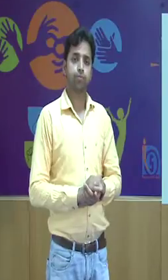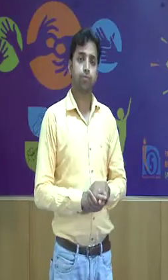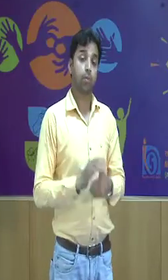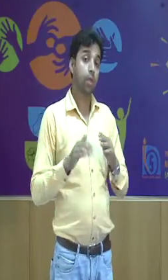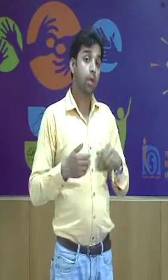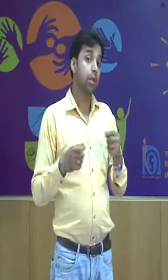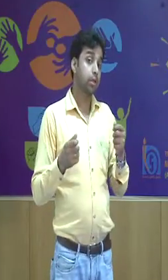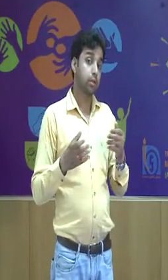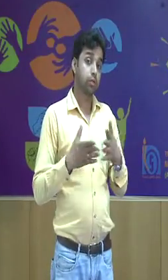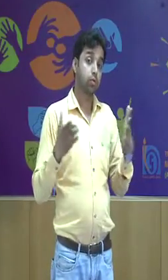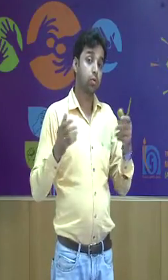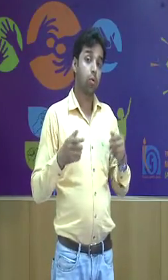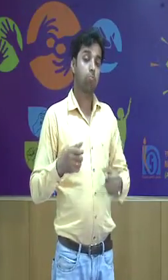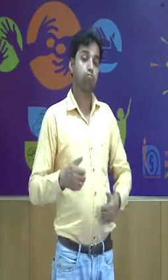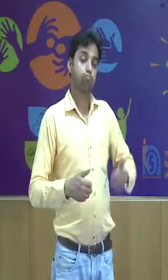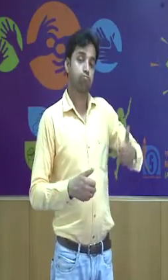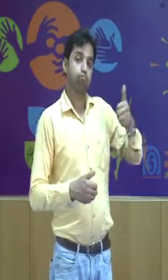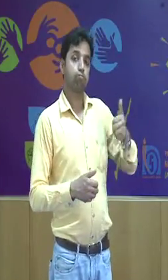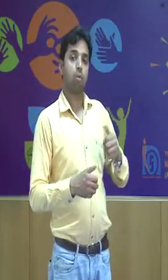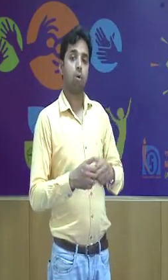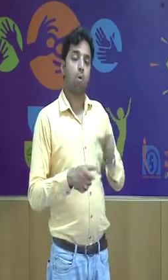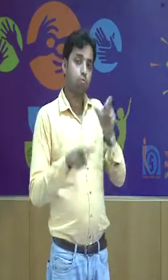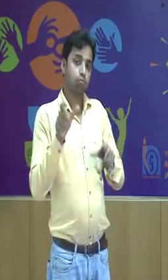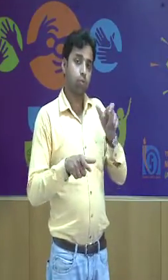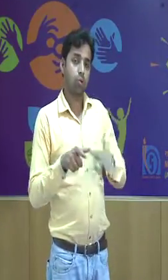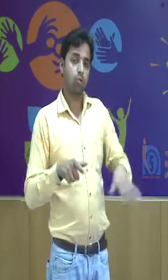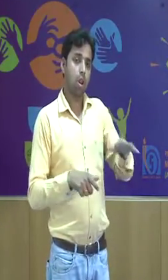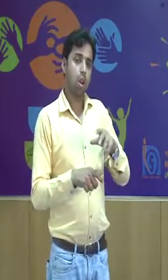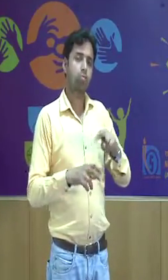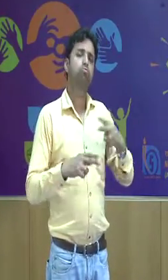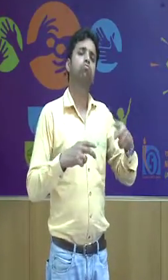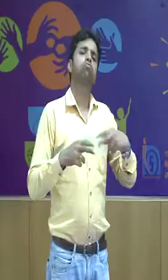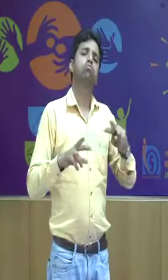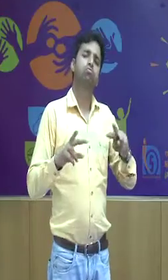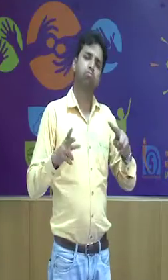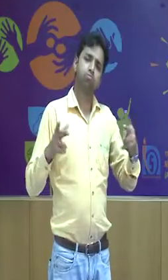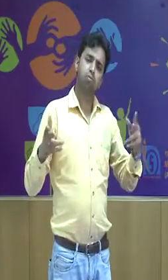The rich and powerful people married many times.